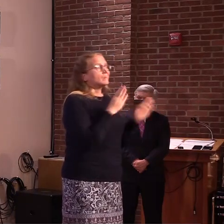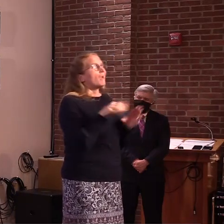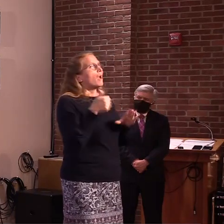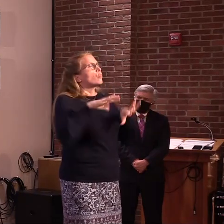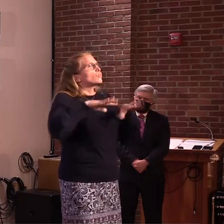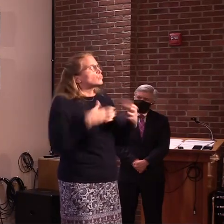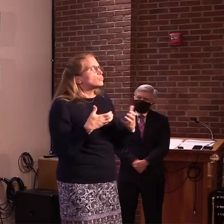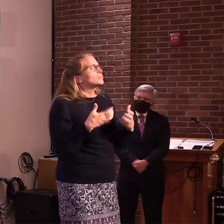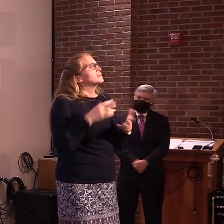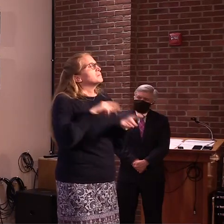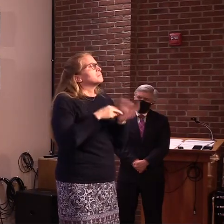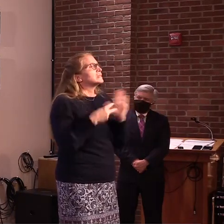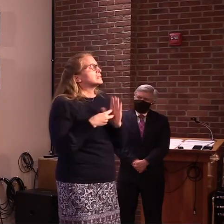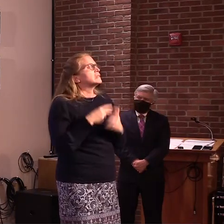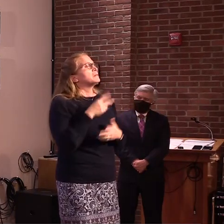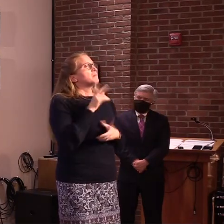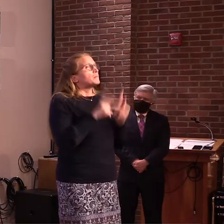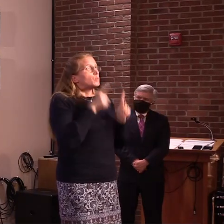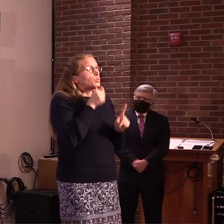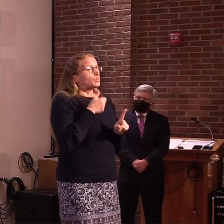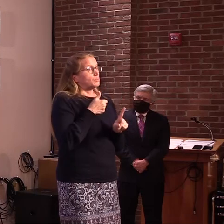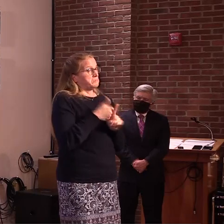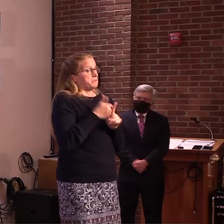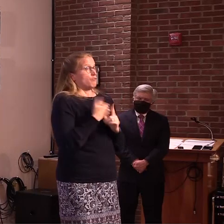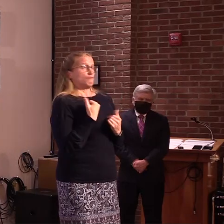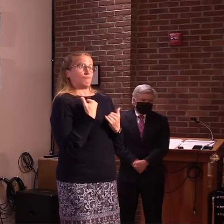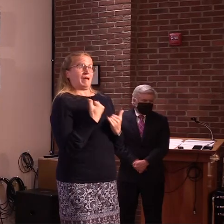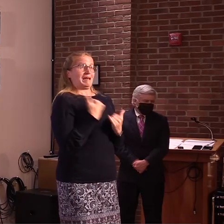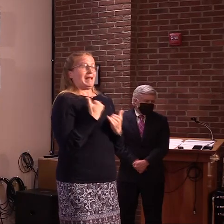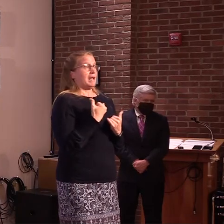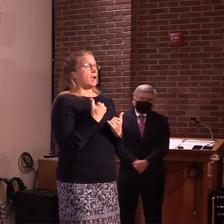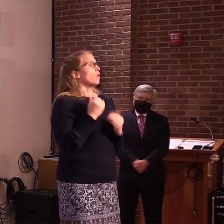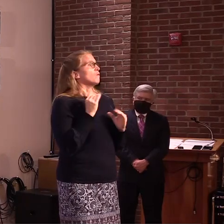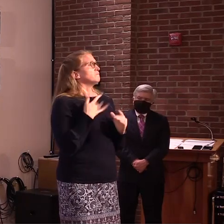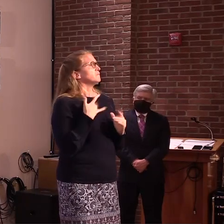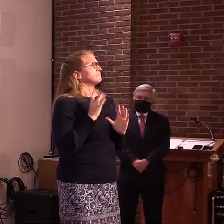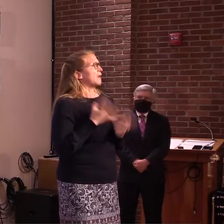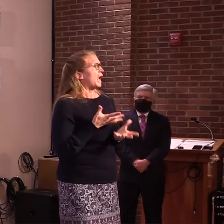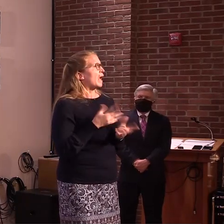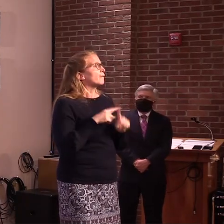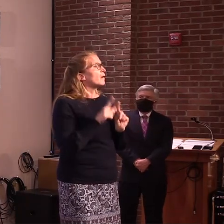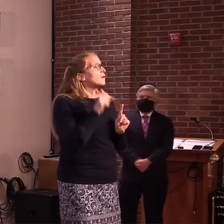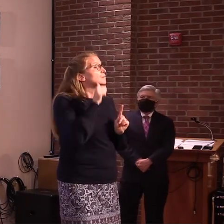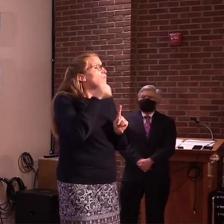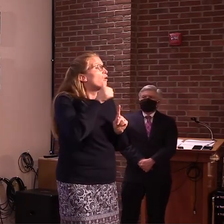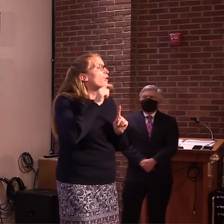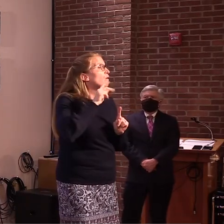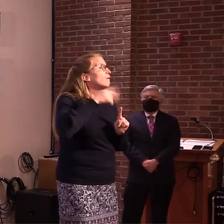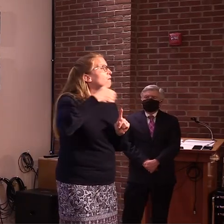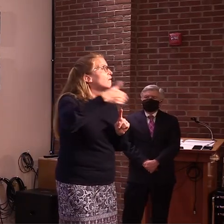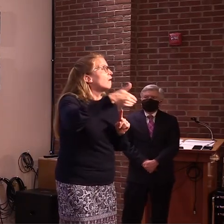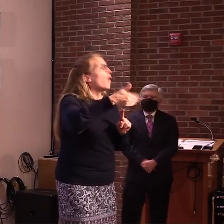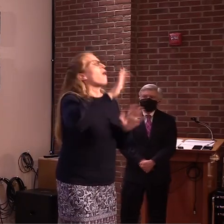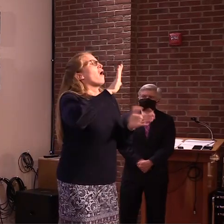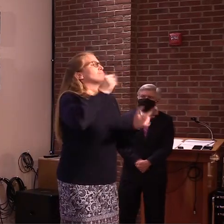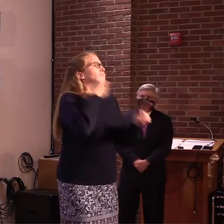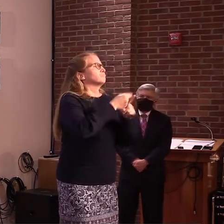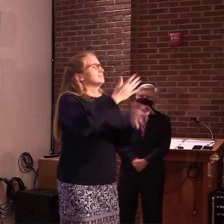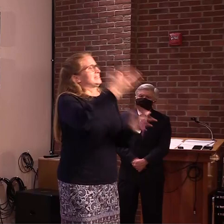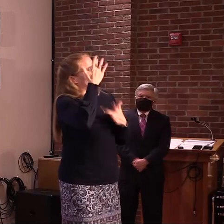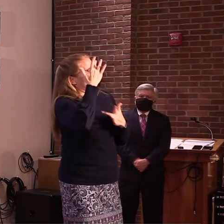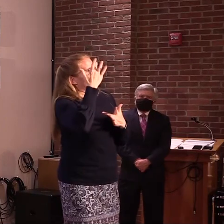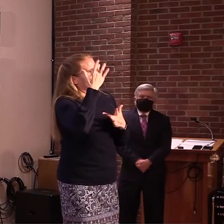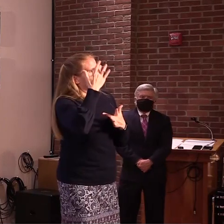symptomatic and are regarded as infectious, sometimes regarded as highly infectious, but nobody would know because they're not